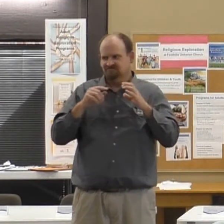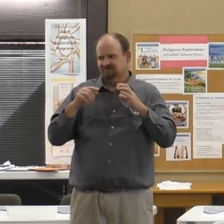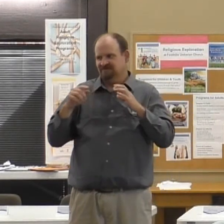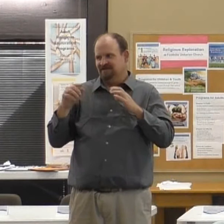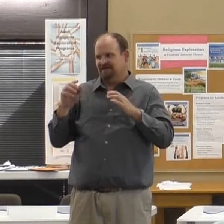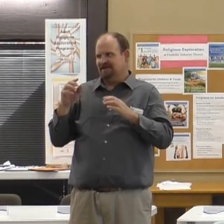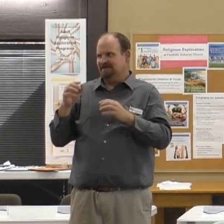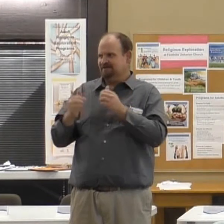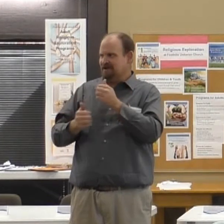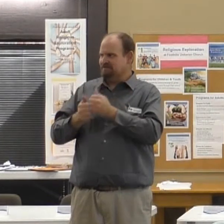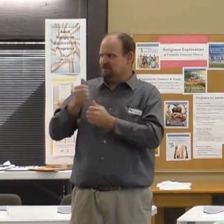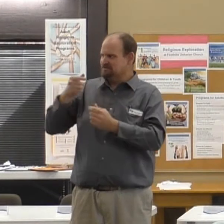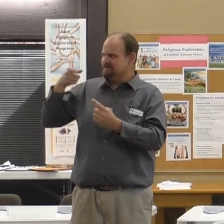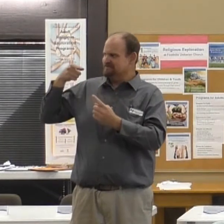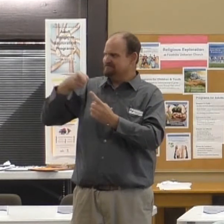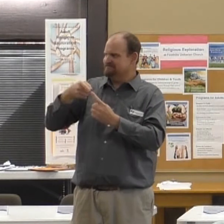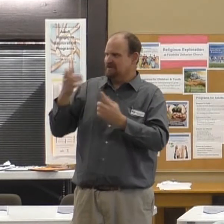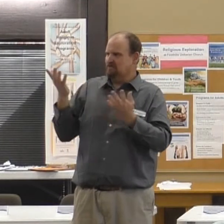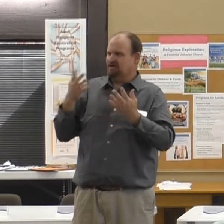cultures.